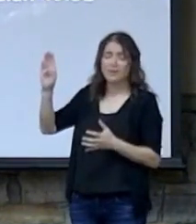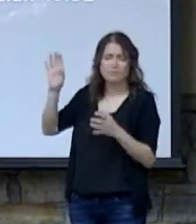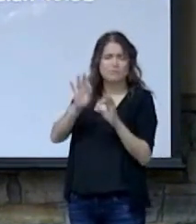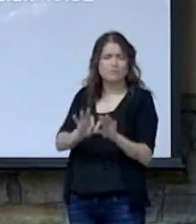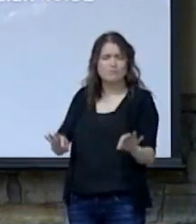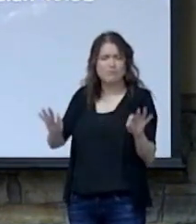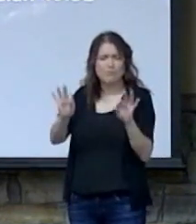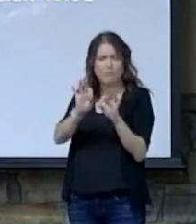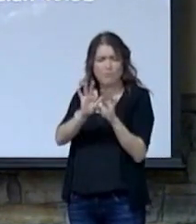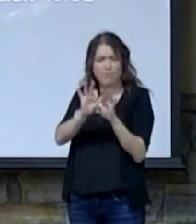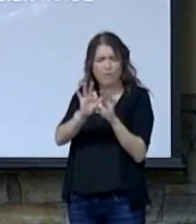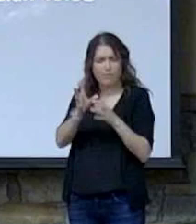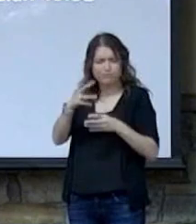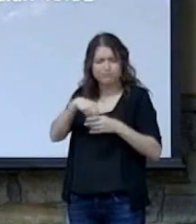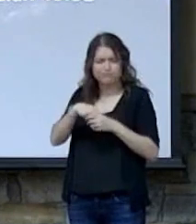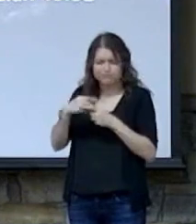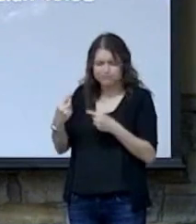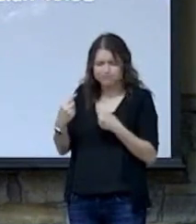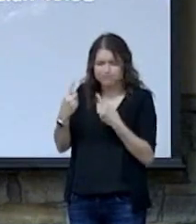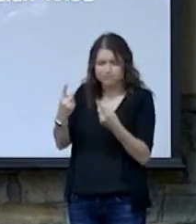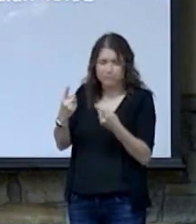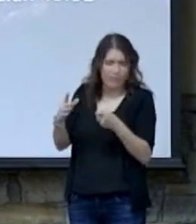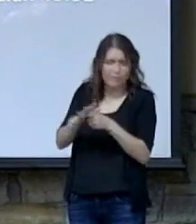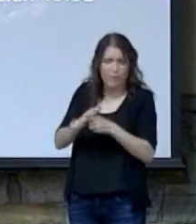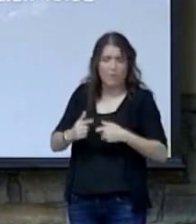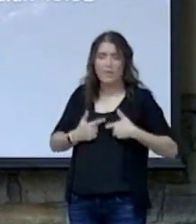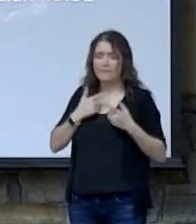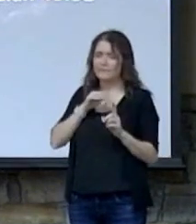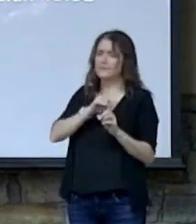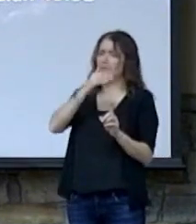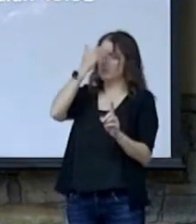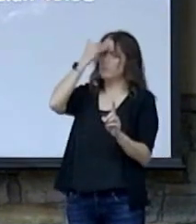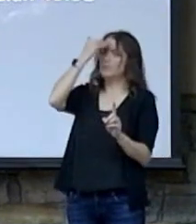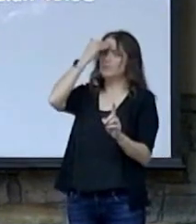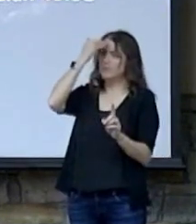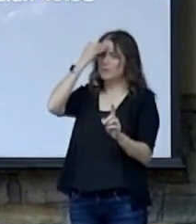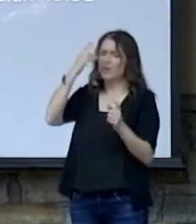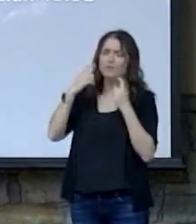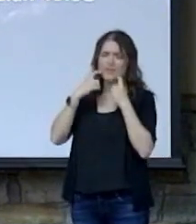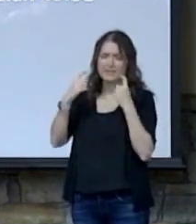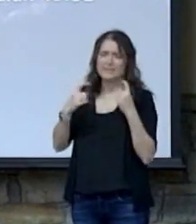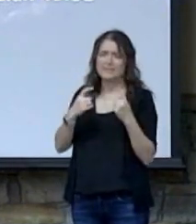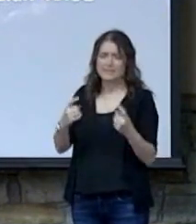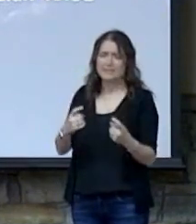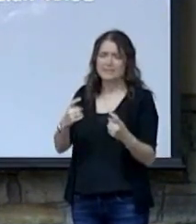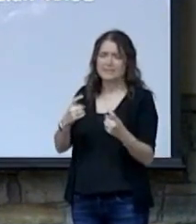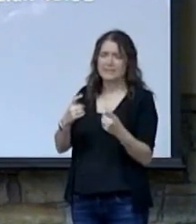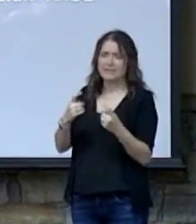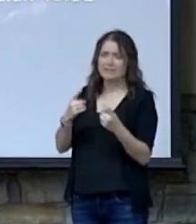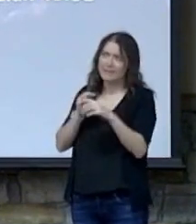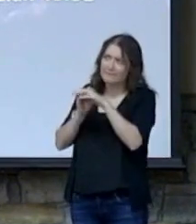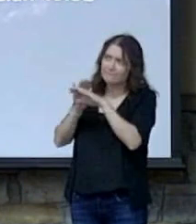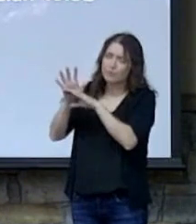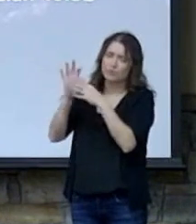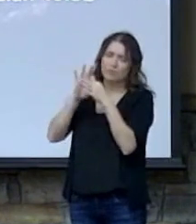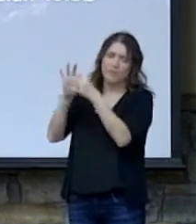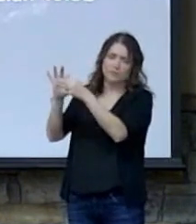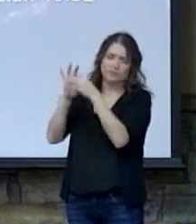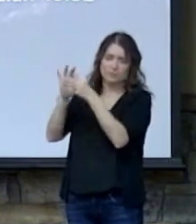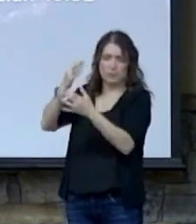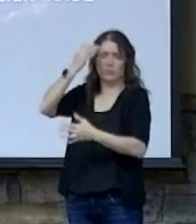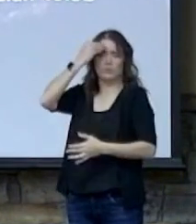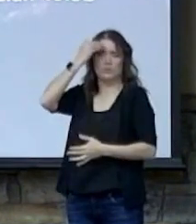whole life, and he knew. He knew what his sin had done with that relationship. And if it wasn't for